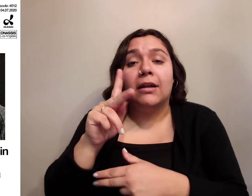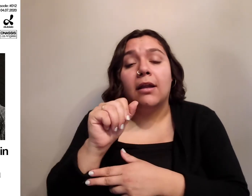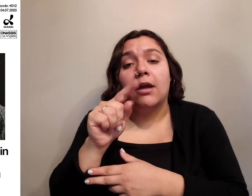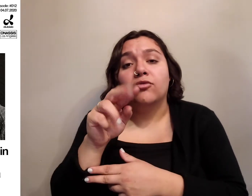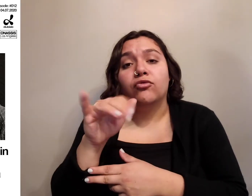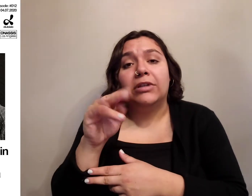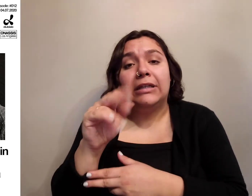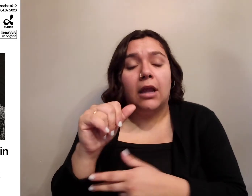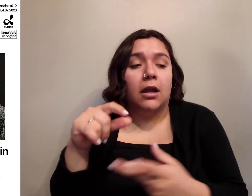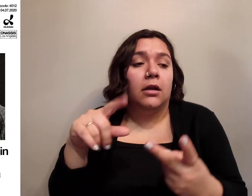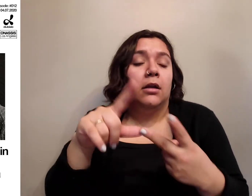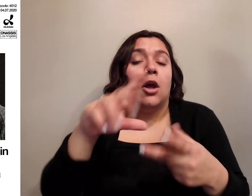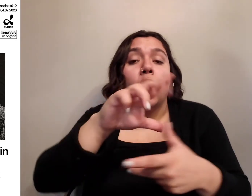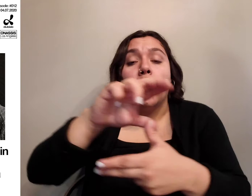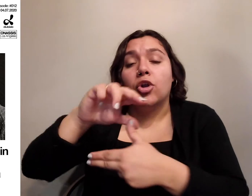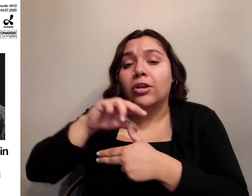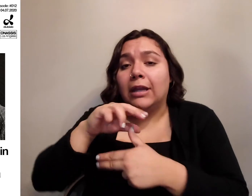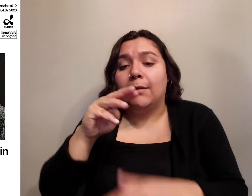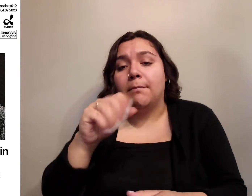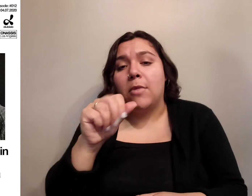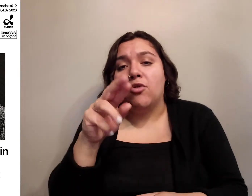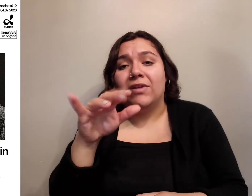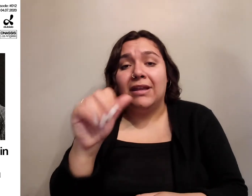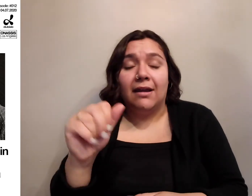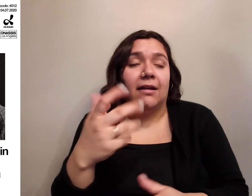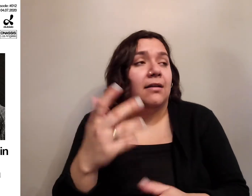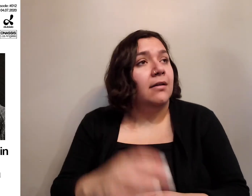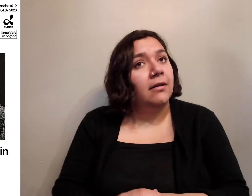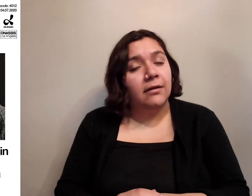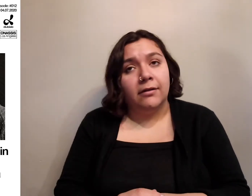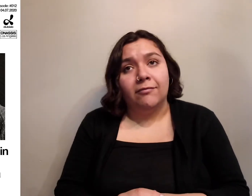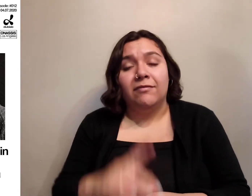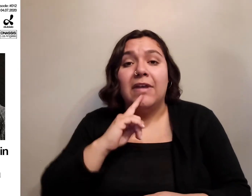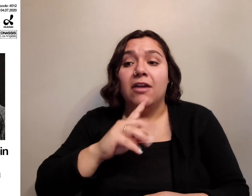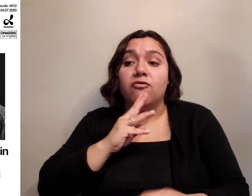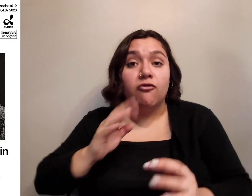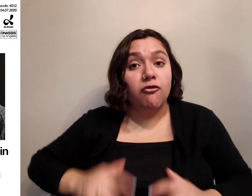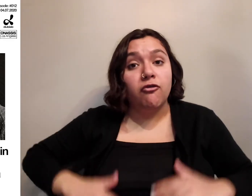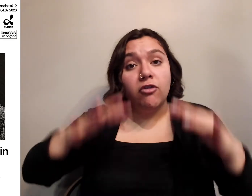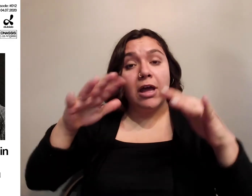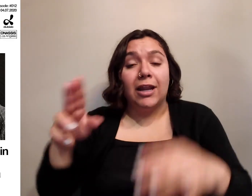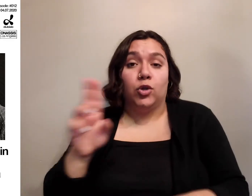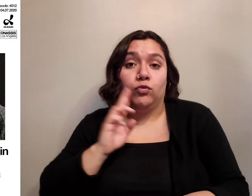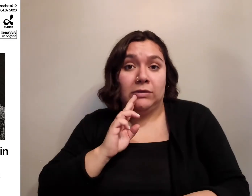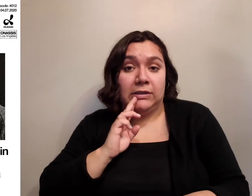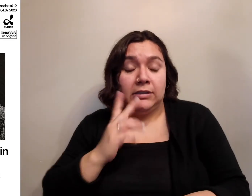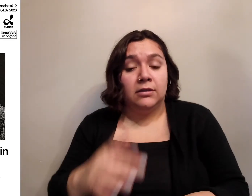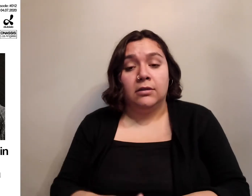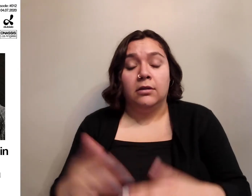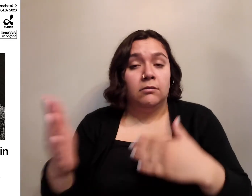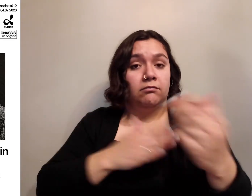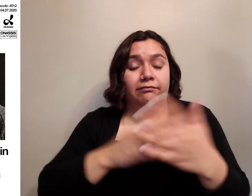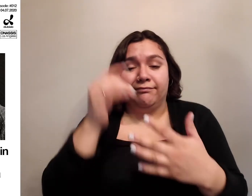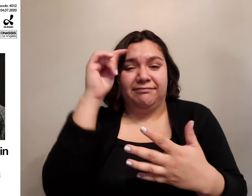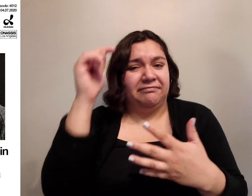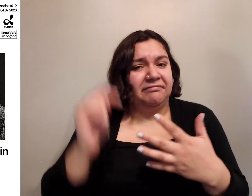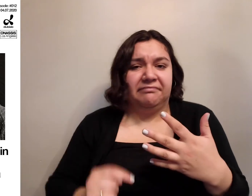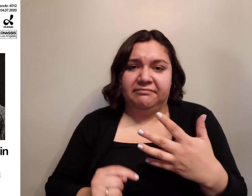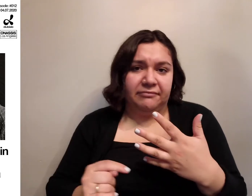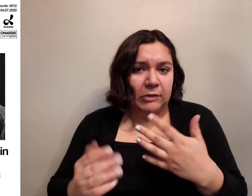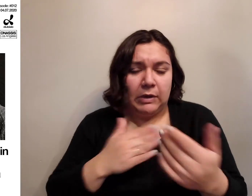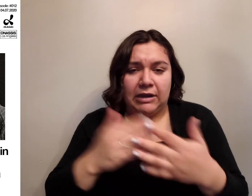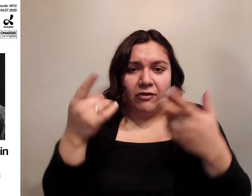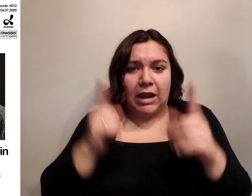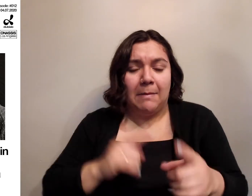was Hurricane Maria a few years ago, that flooded Houston, all of these, all